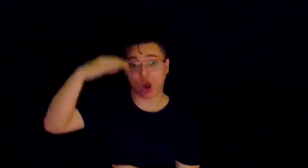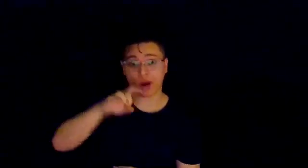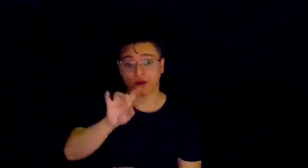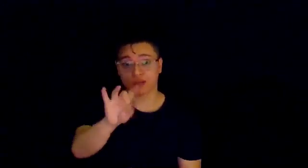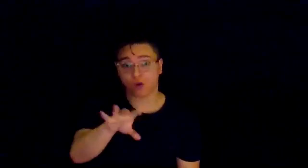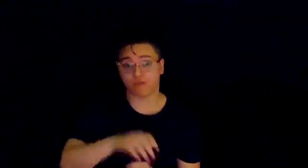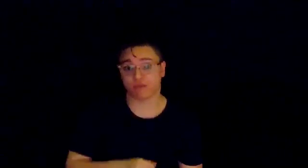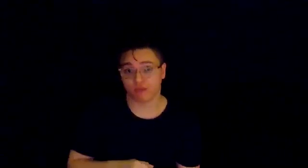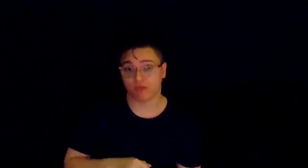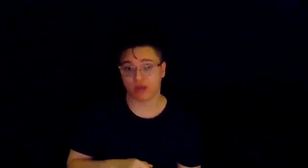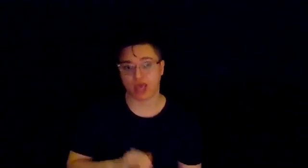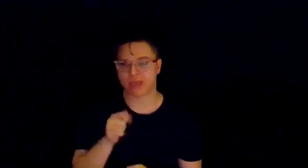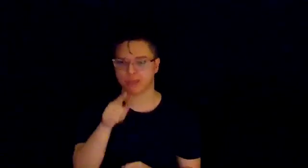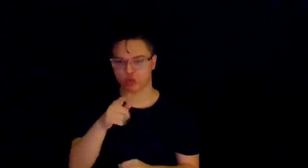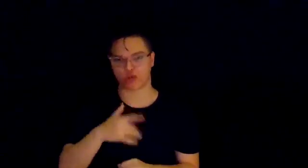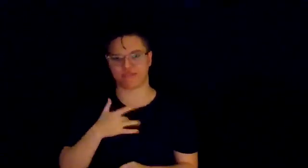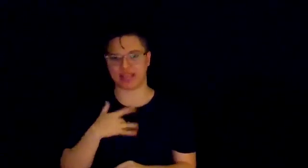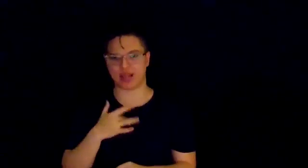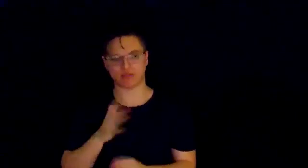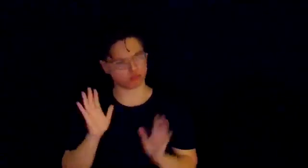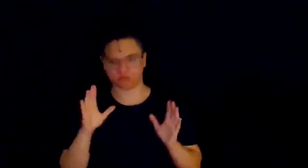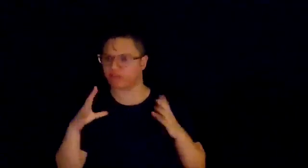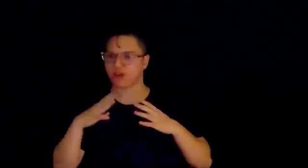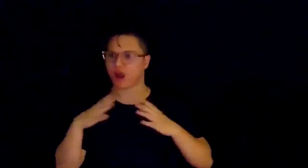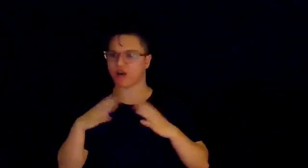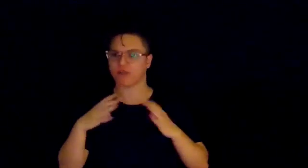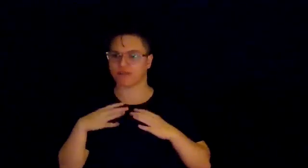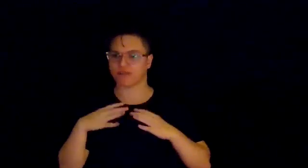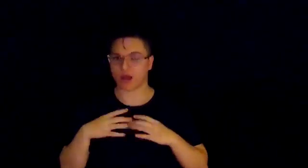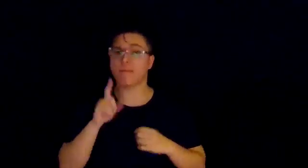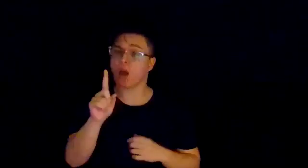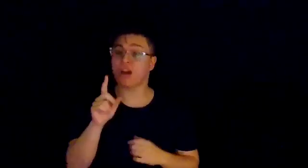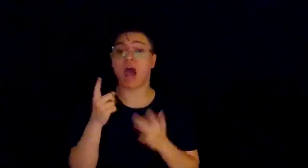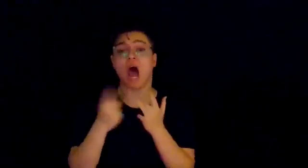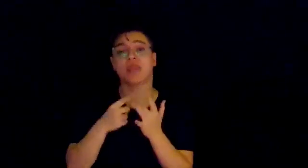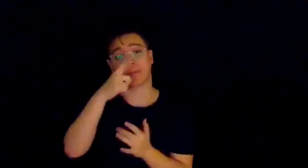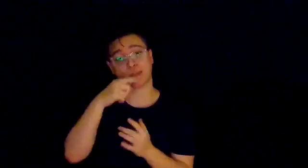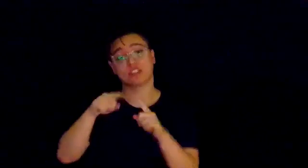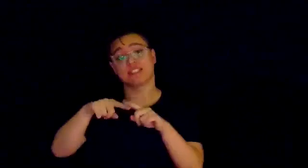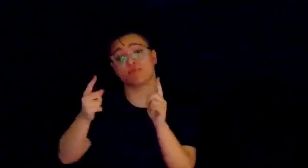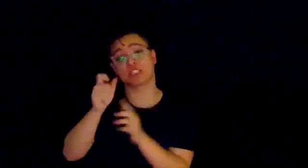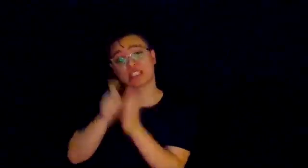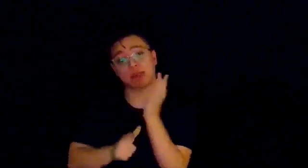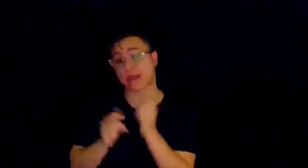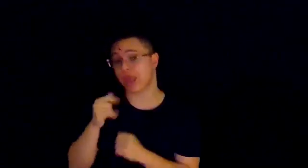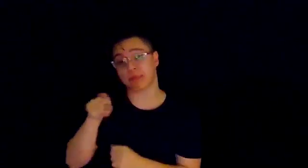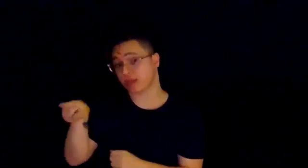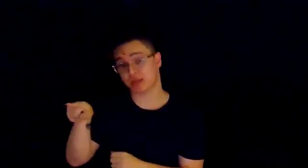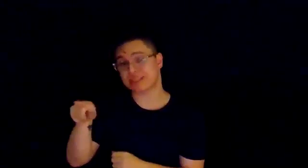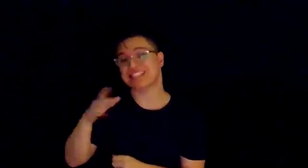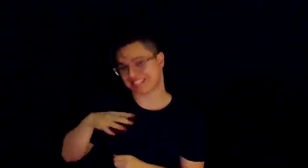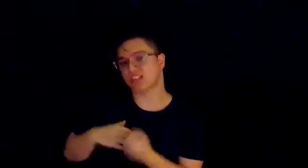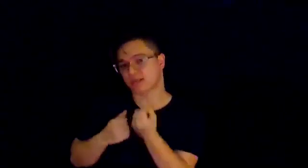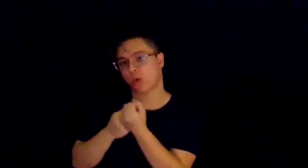They could ask if you can shower on your own, and you might think, oh my God, I can shower fine. But